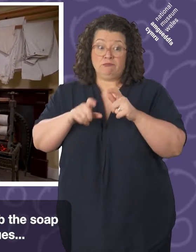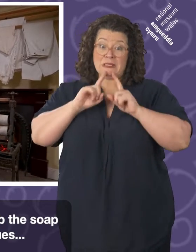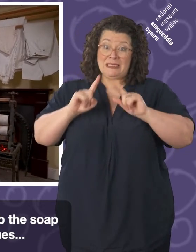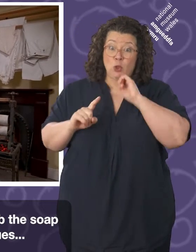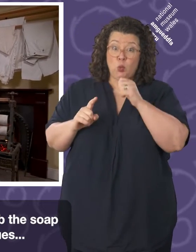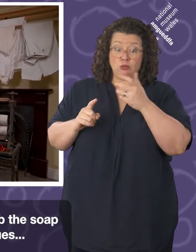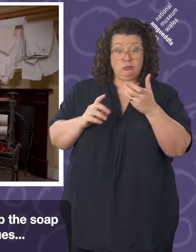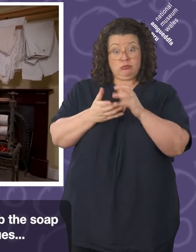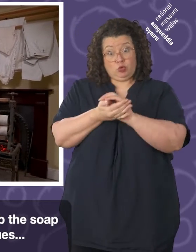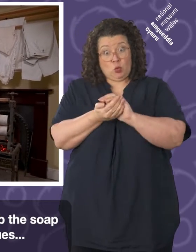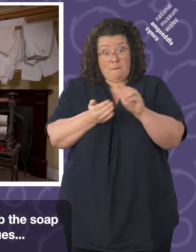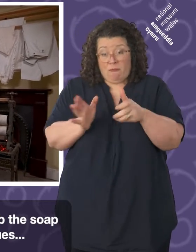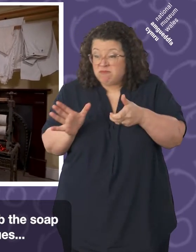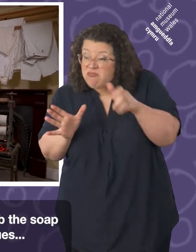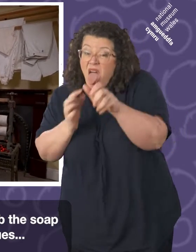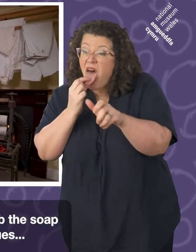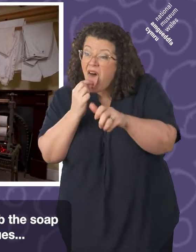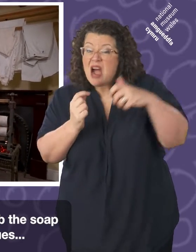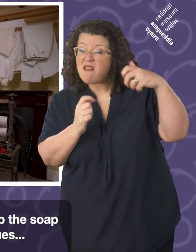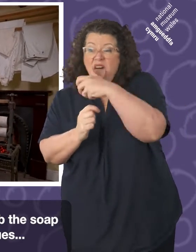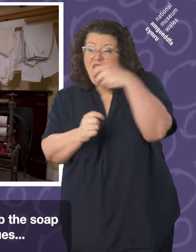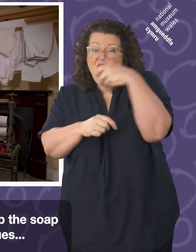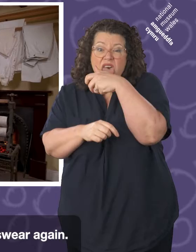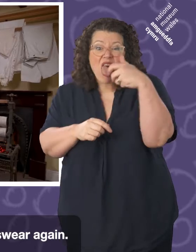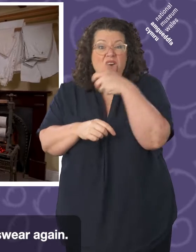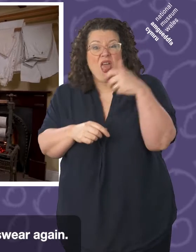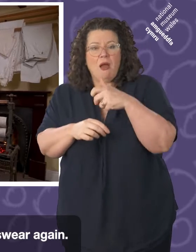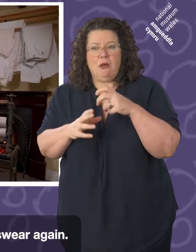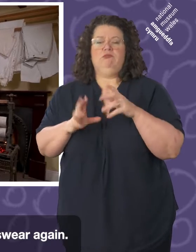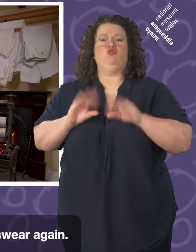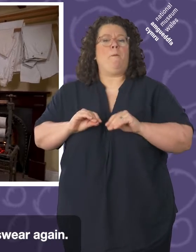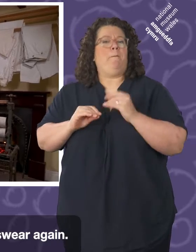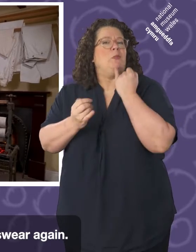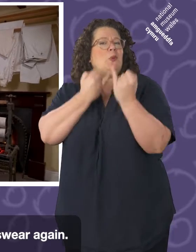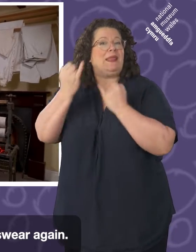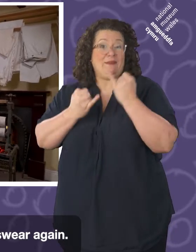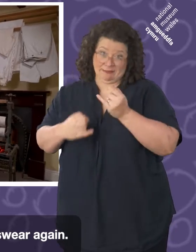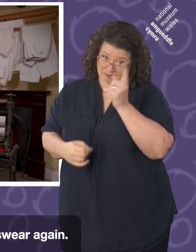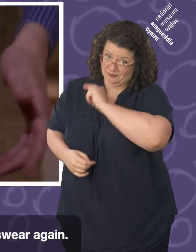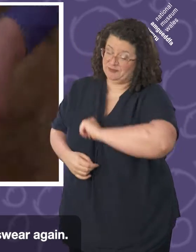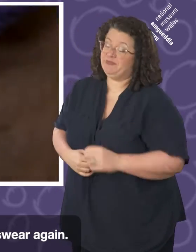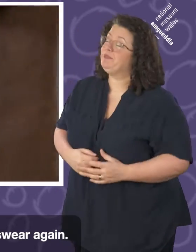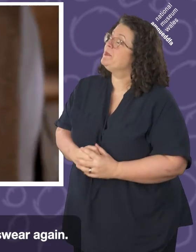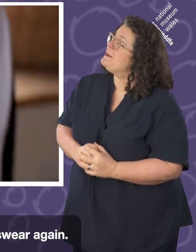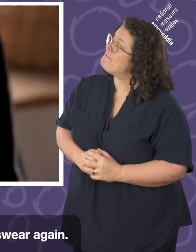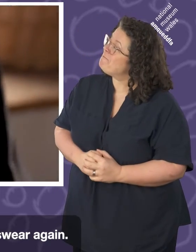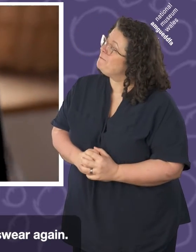the teacher will rub the soap on their tongues and they will never swear again.